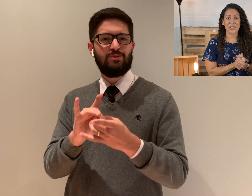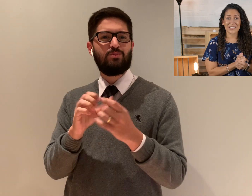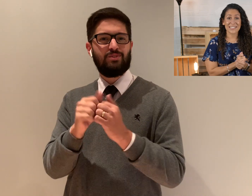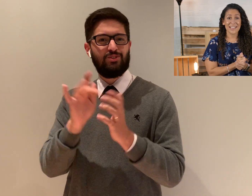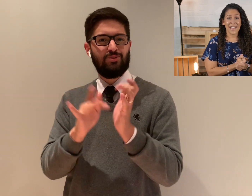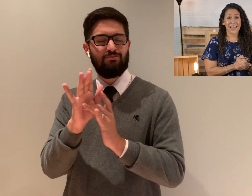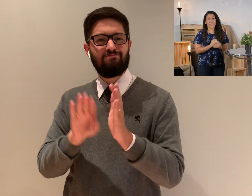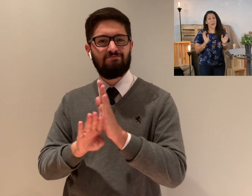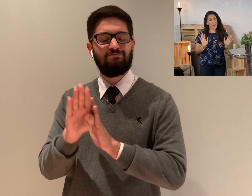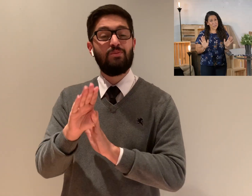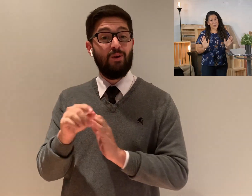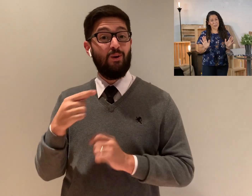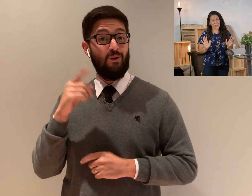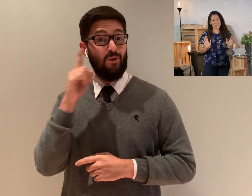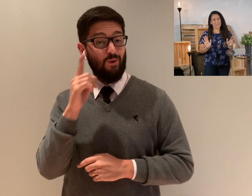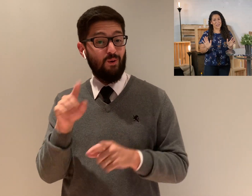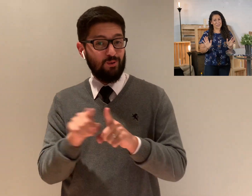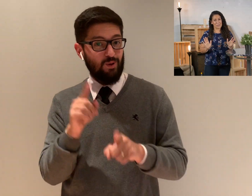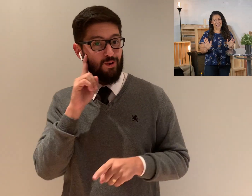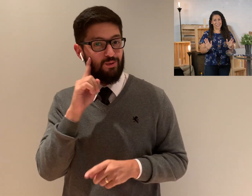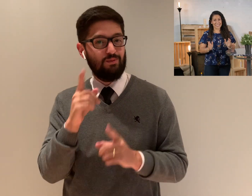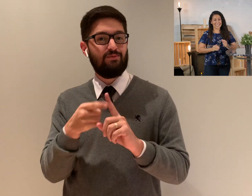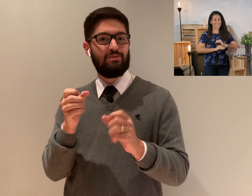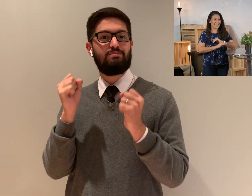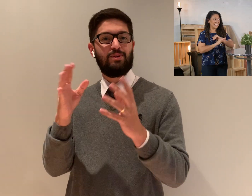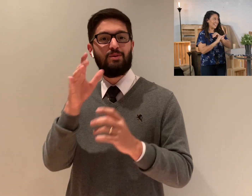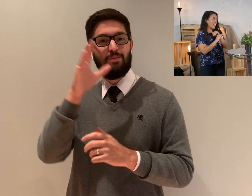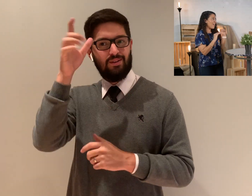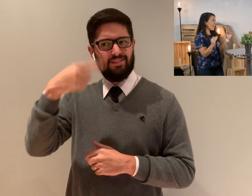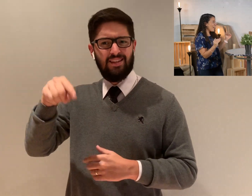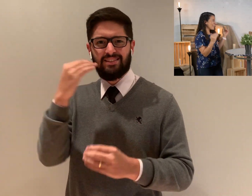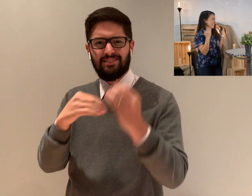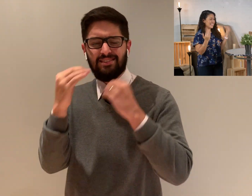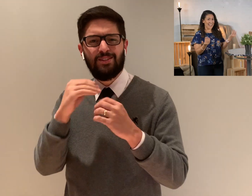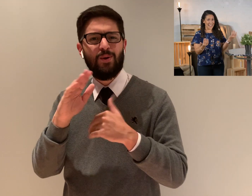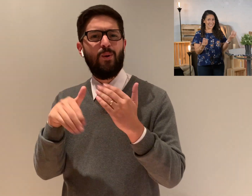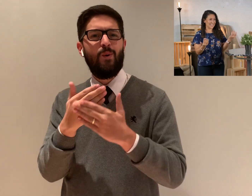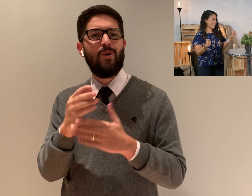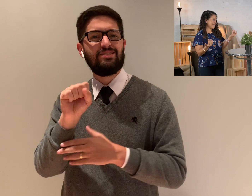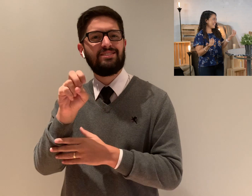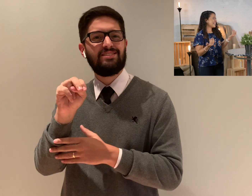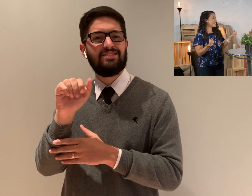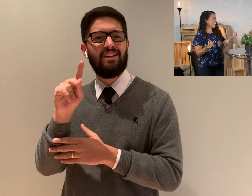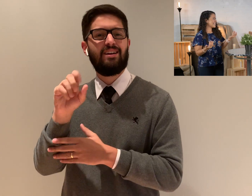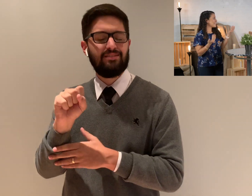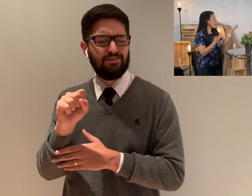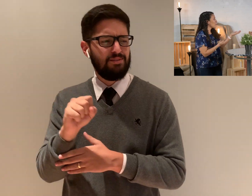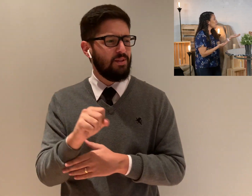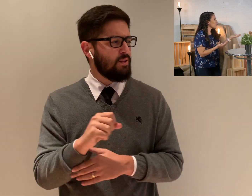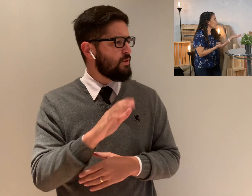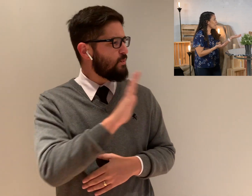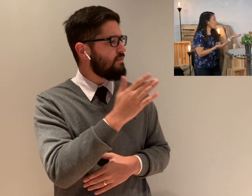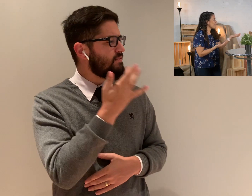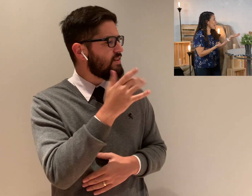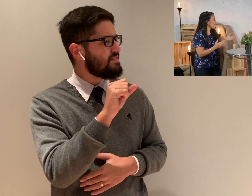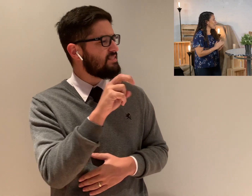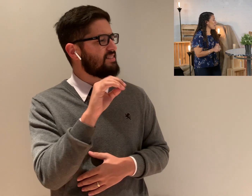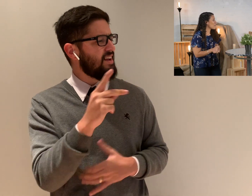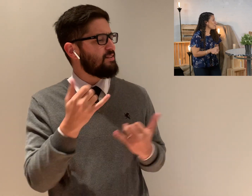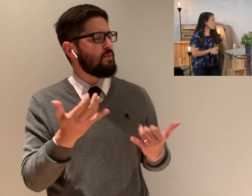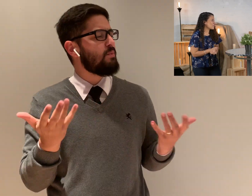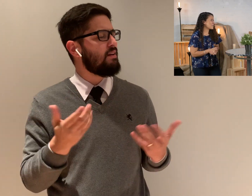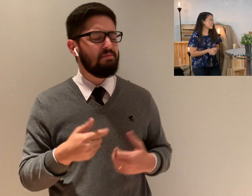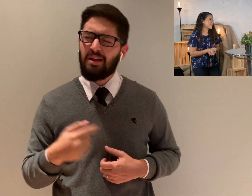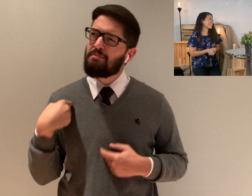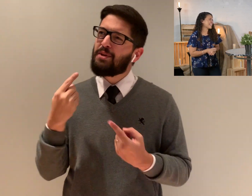relationship with Jesus, mm-hmm. and I've also heard from several parents that they're eating all the snacks. Oh, all the snacks. Yes, Chad, what's your favorite snack right